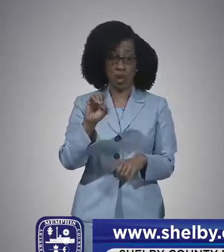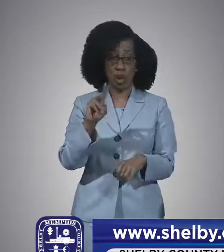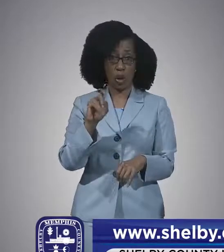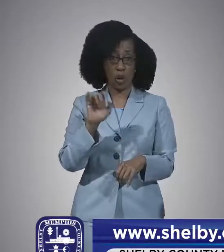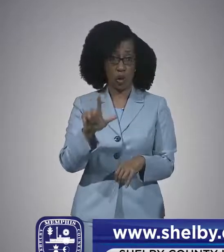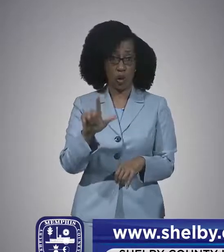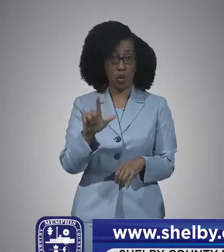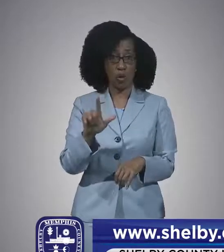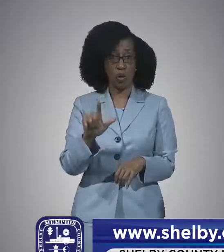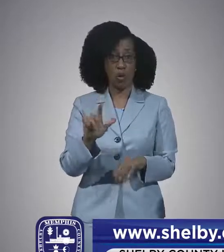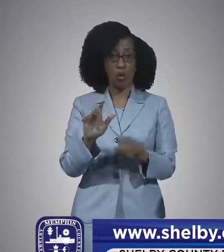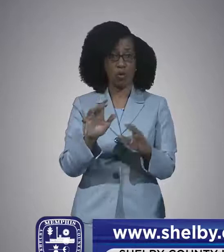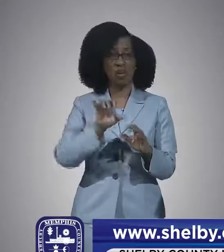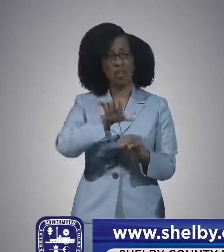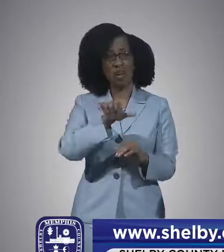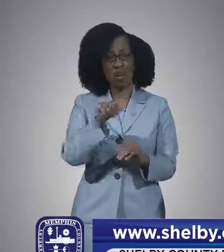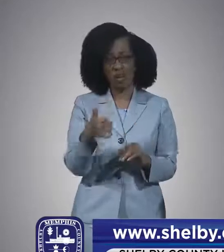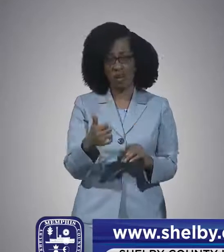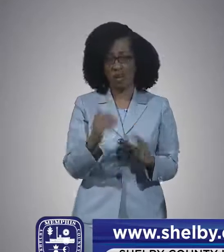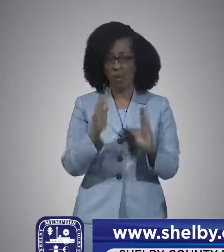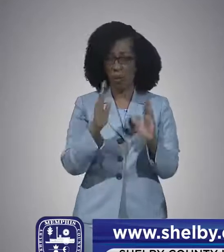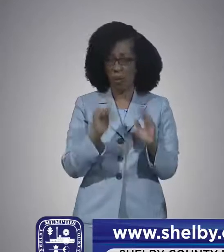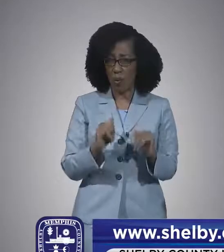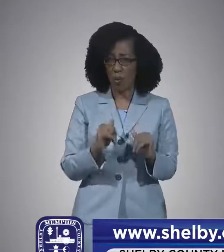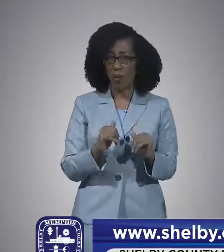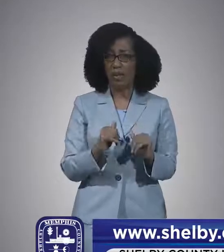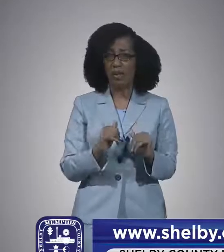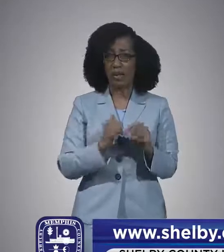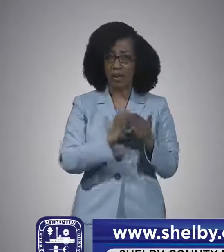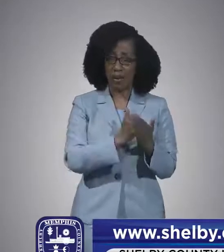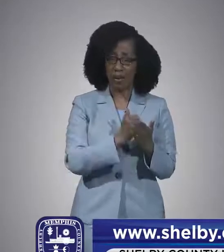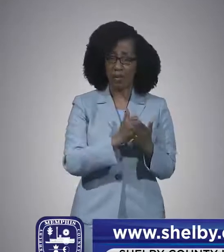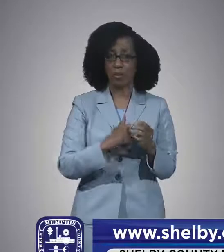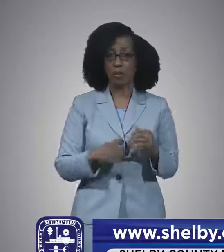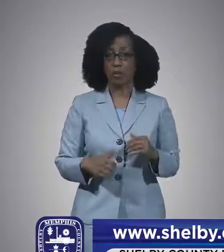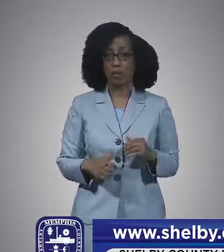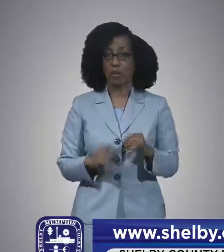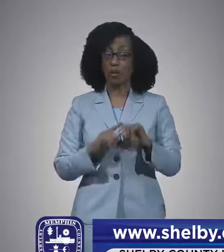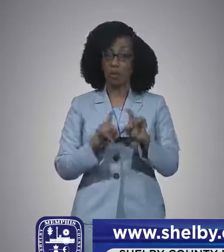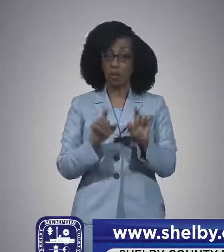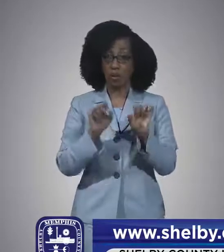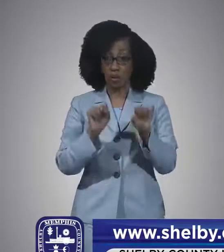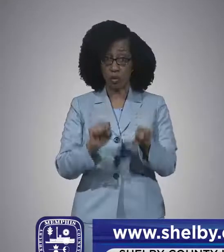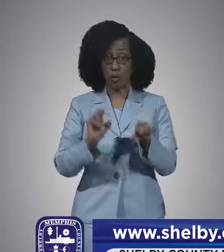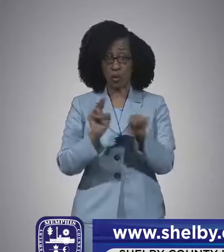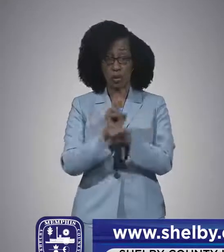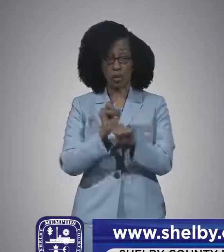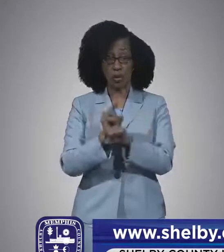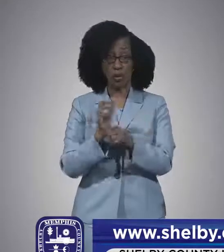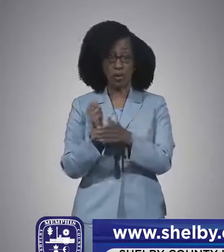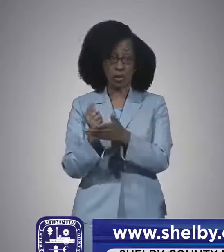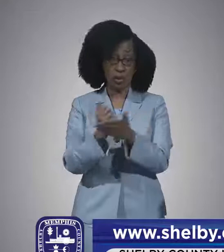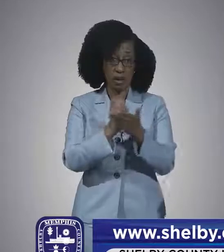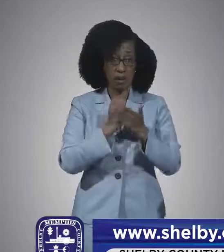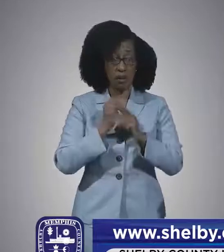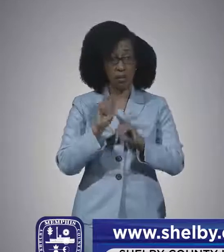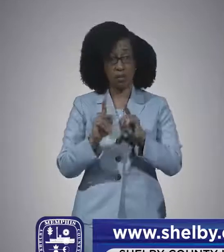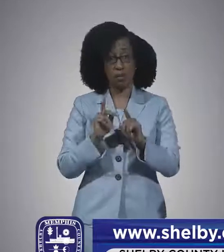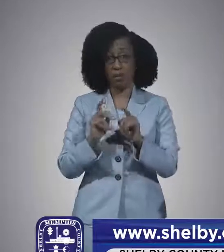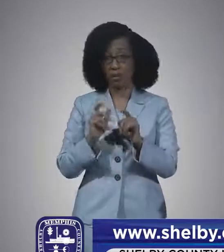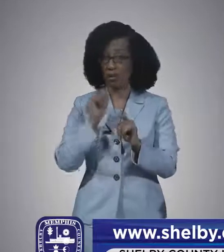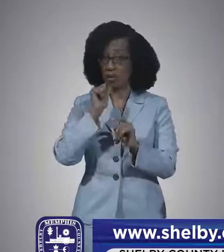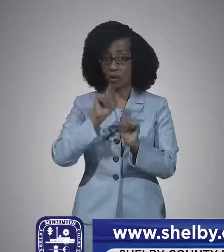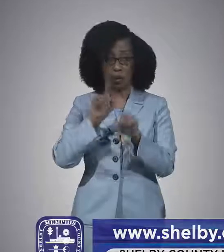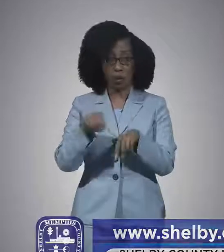will keep you from having to go there, but it is another one of those stopgap measures to hopefully keep more people out of the